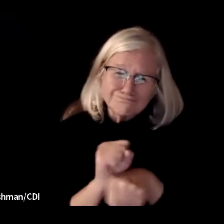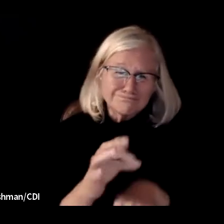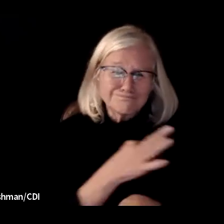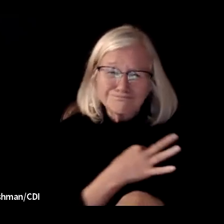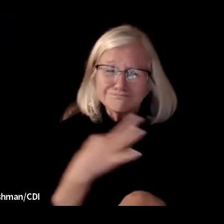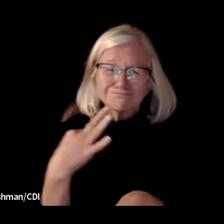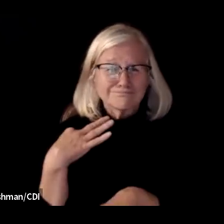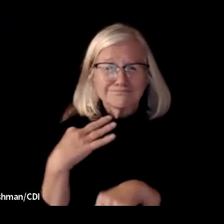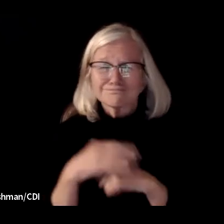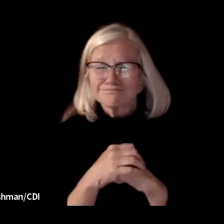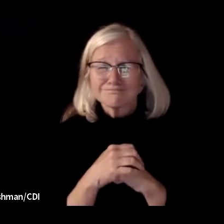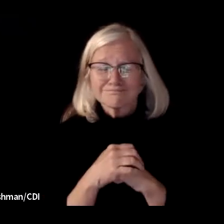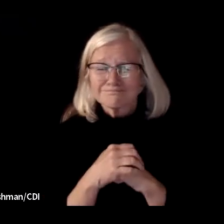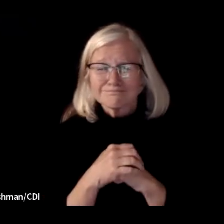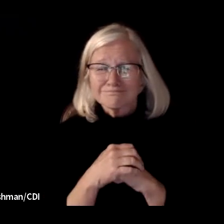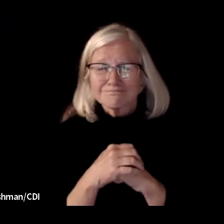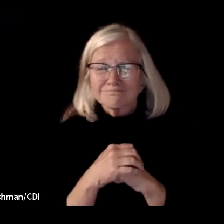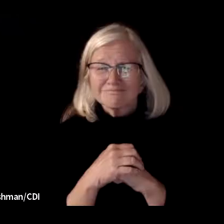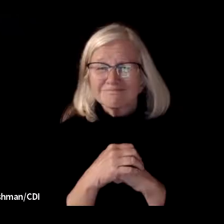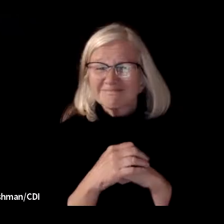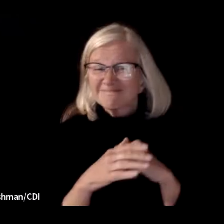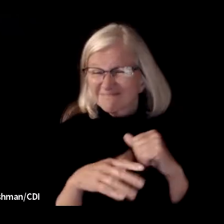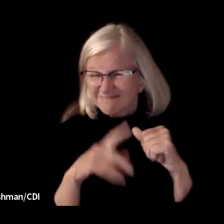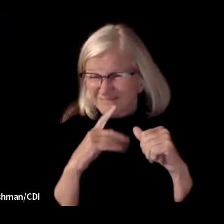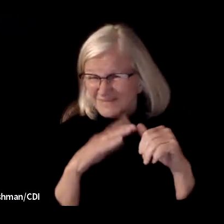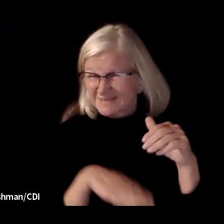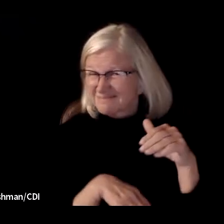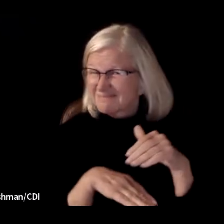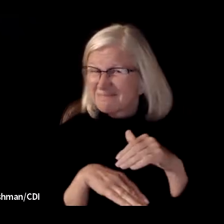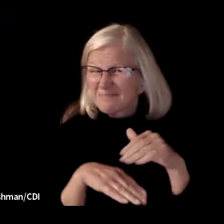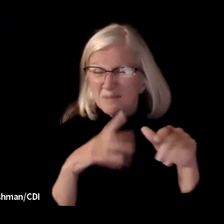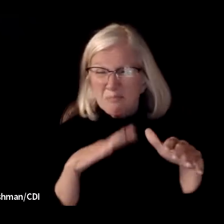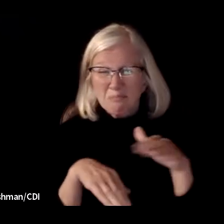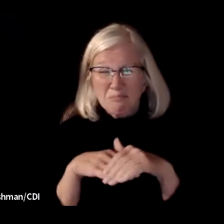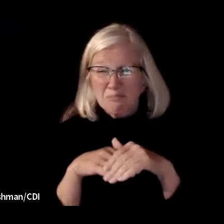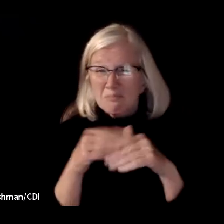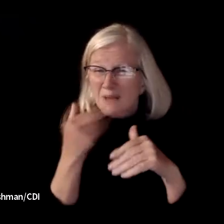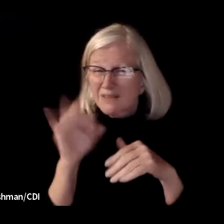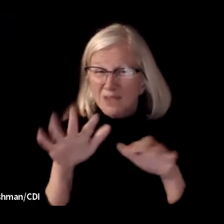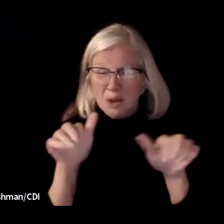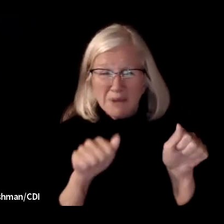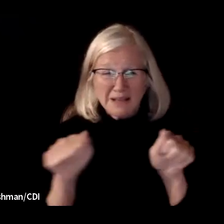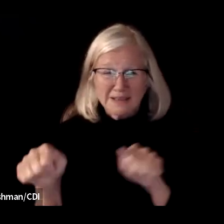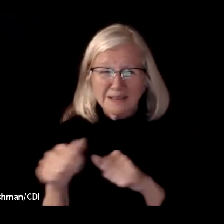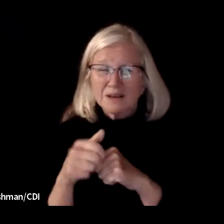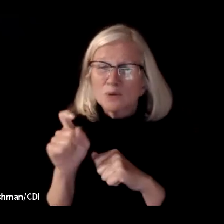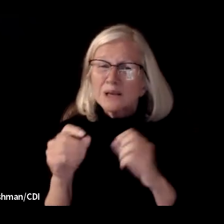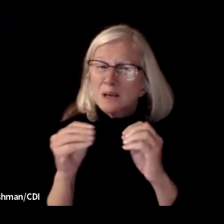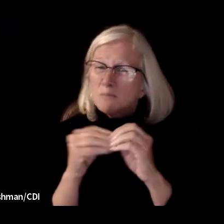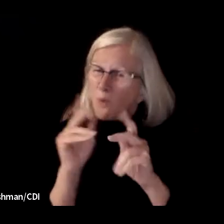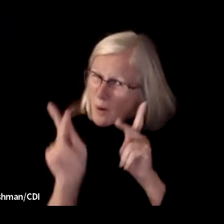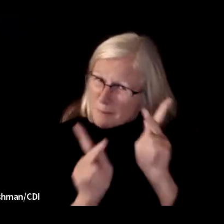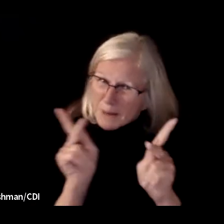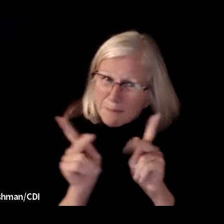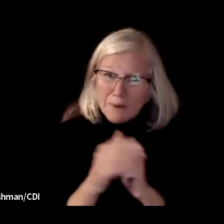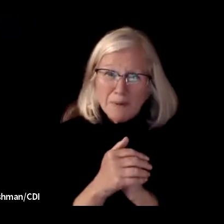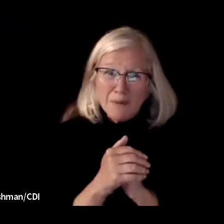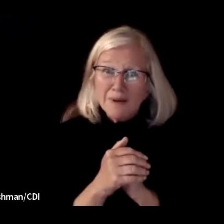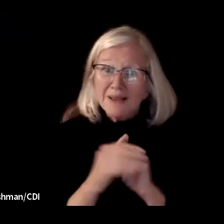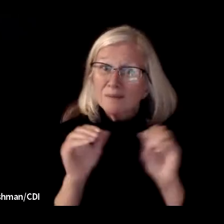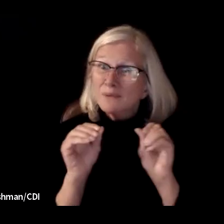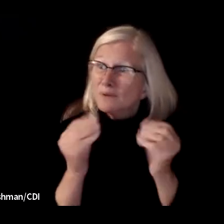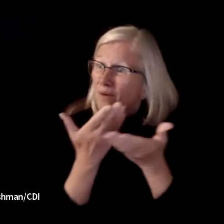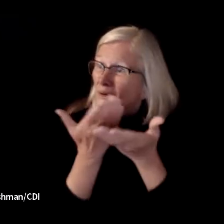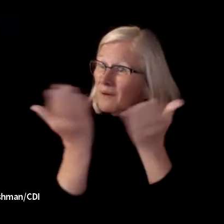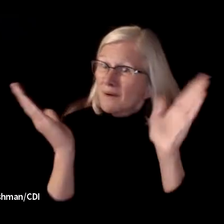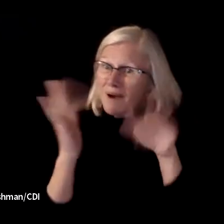highest levels and the best of their ability, but we could use more people, and they're not out there for us to get. So we need to protect our